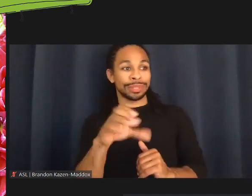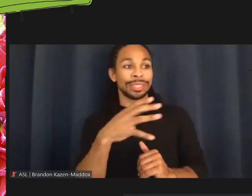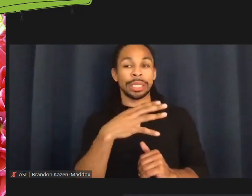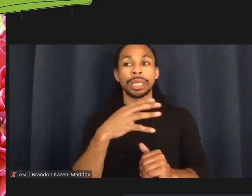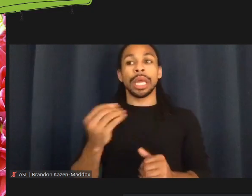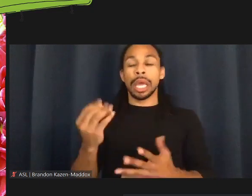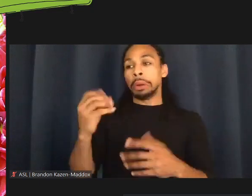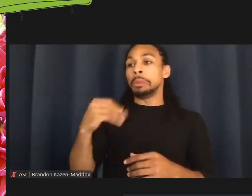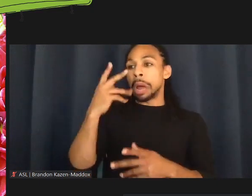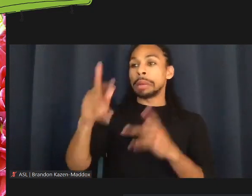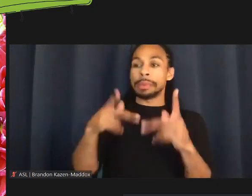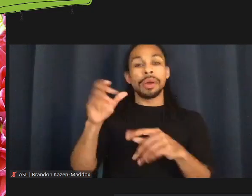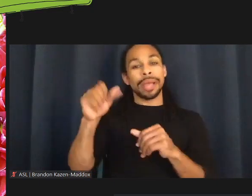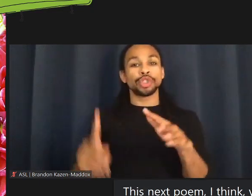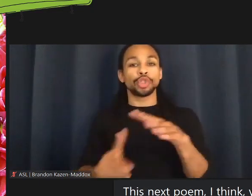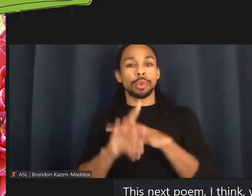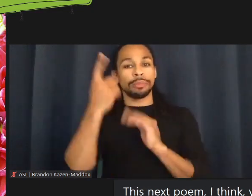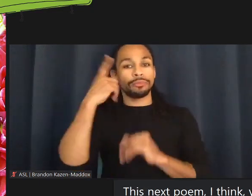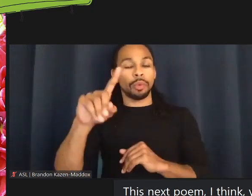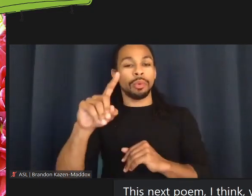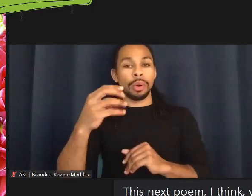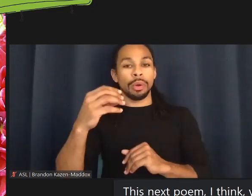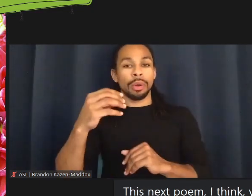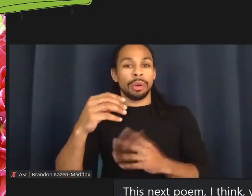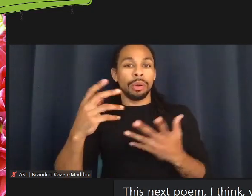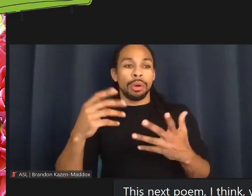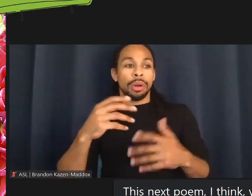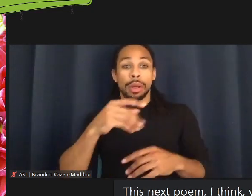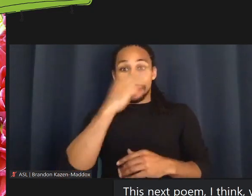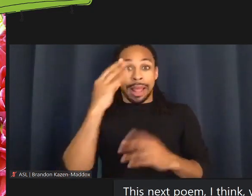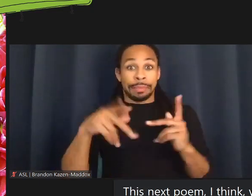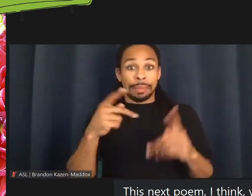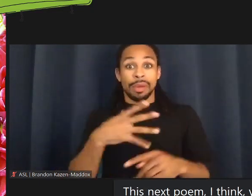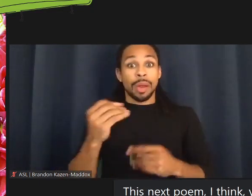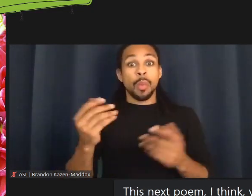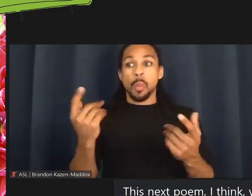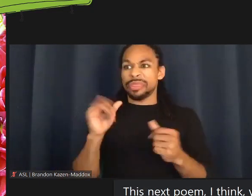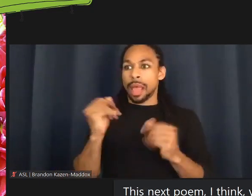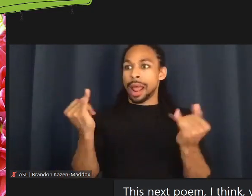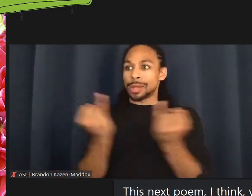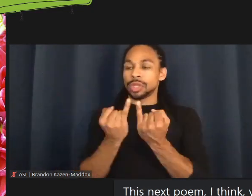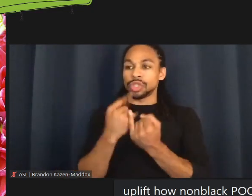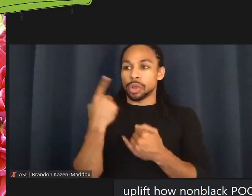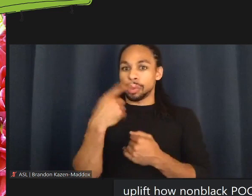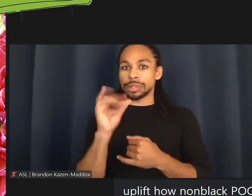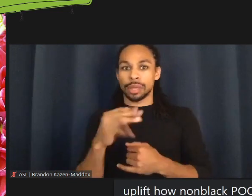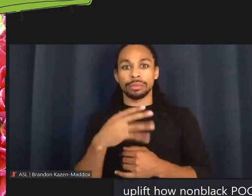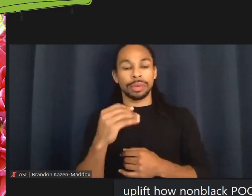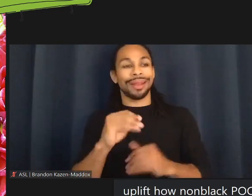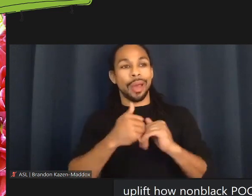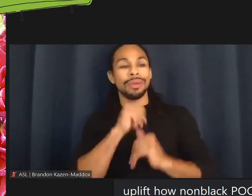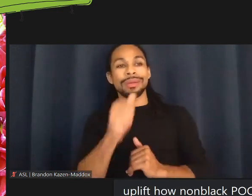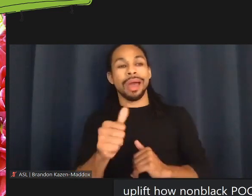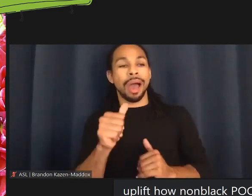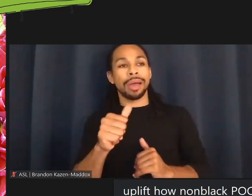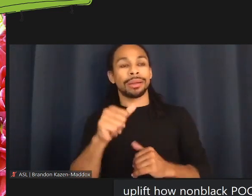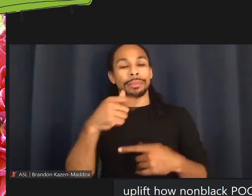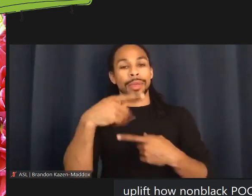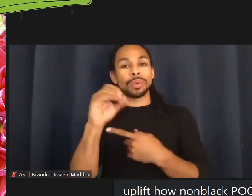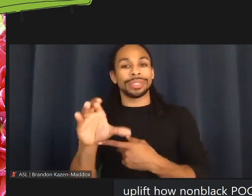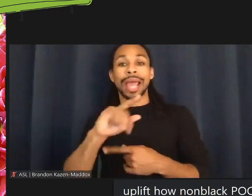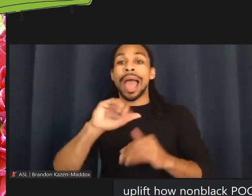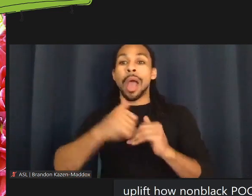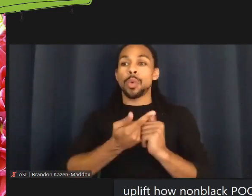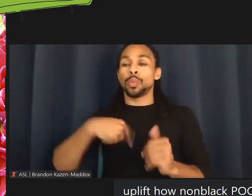up for Black folks and what that isolation looks like, how white supremacy, how non-Black POC, how we swallow that white supremacy too,